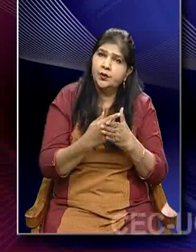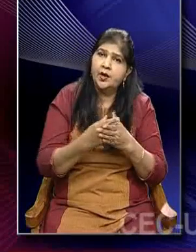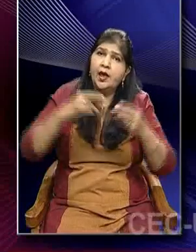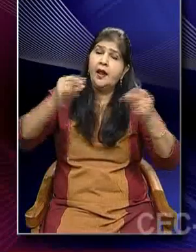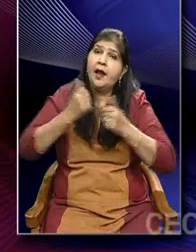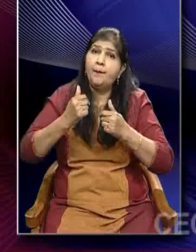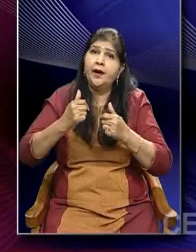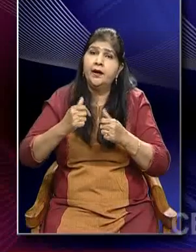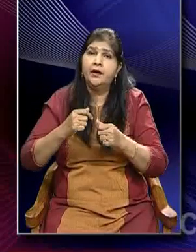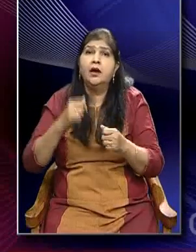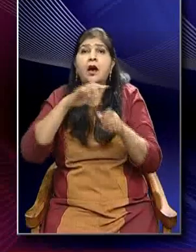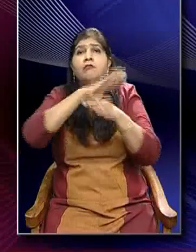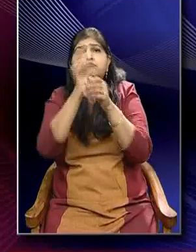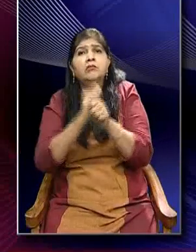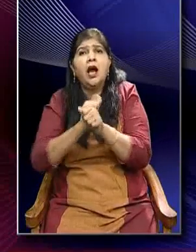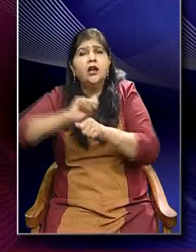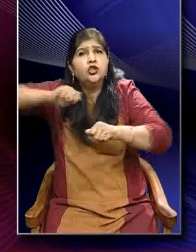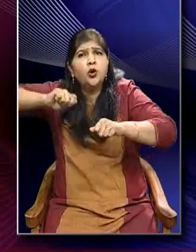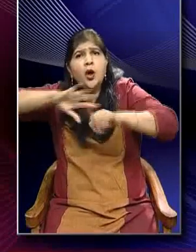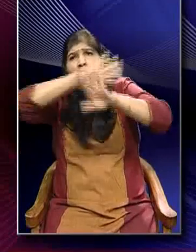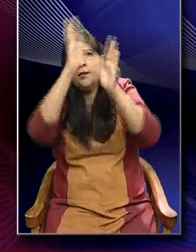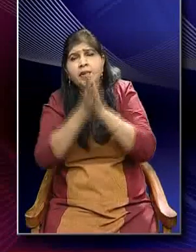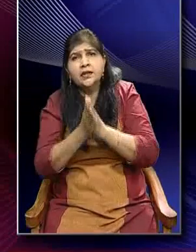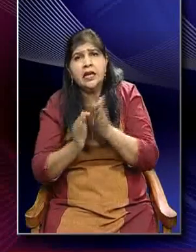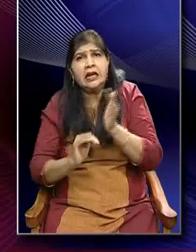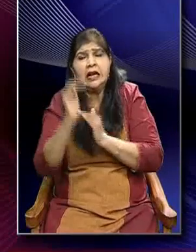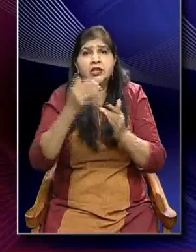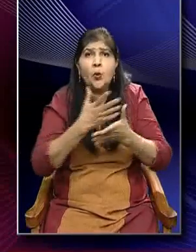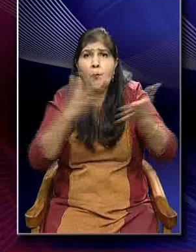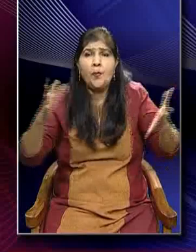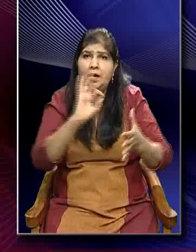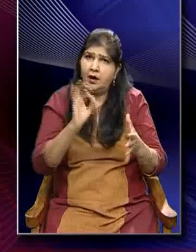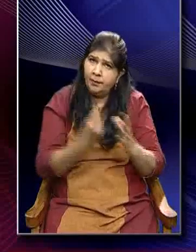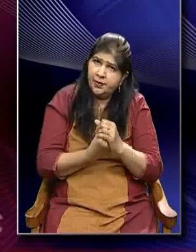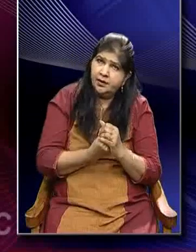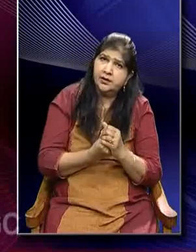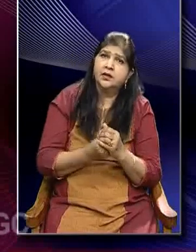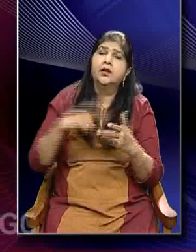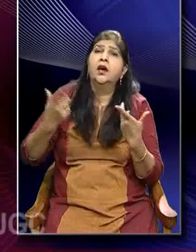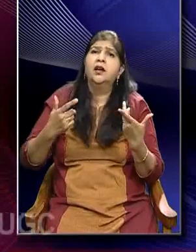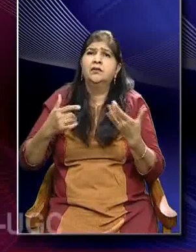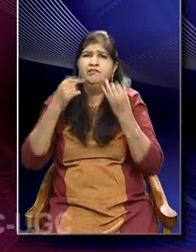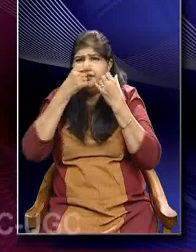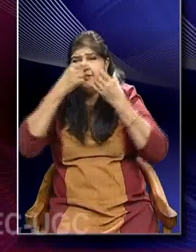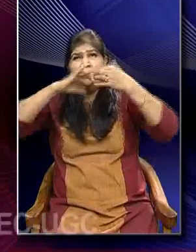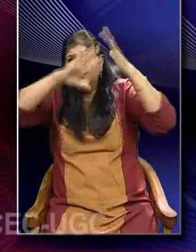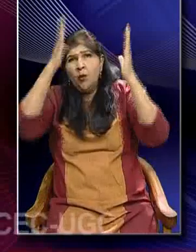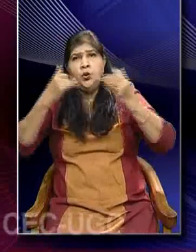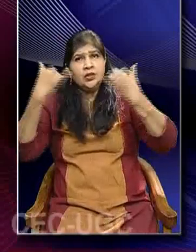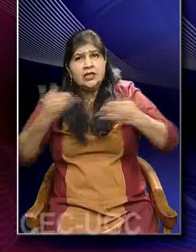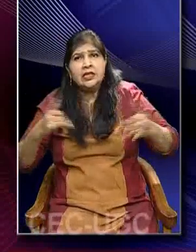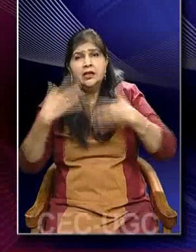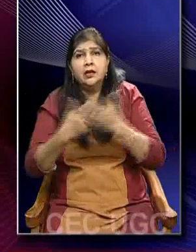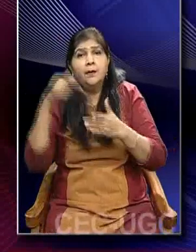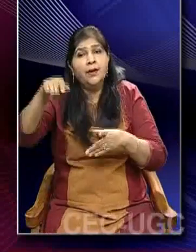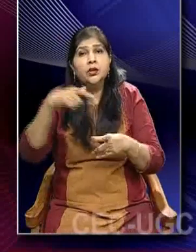rapid industrialization, rise of big industries, pollution,